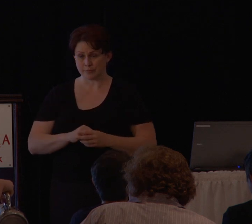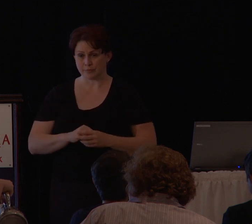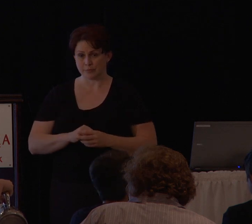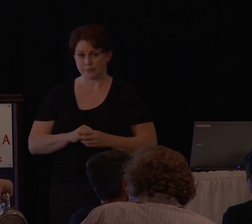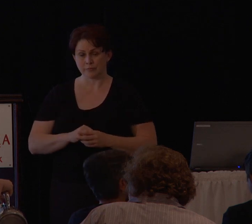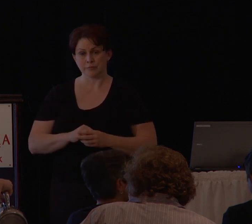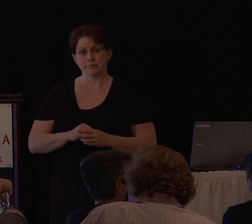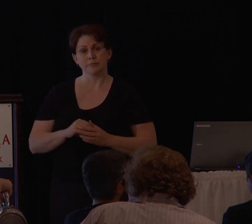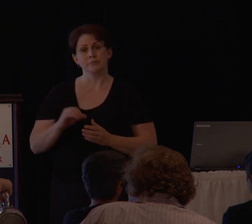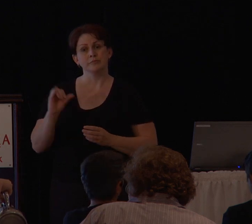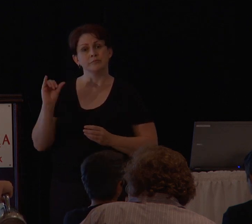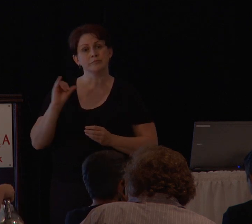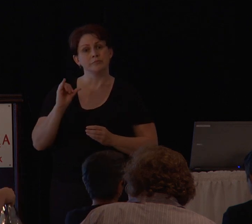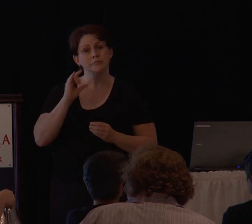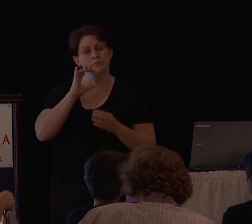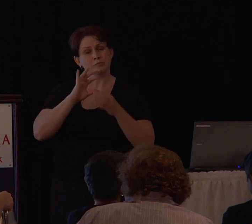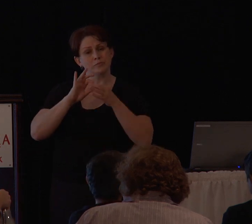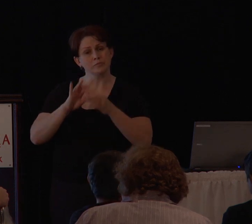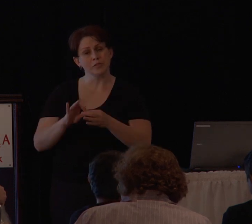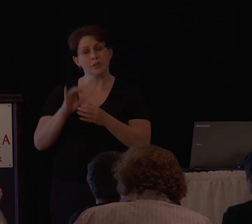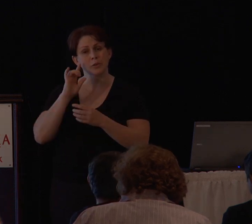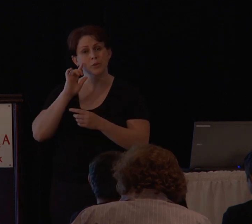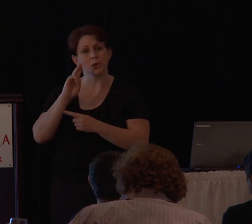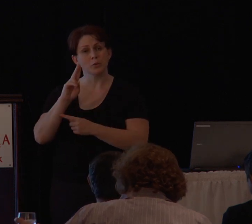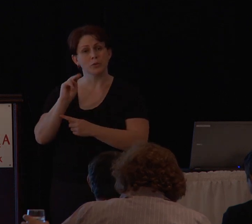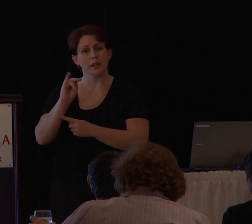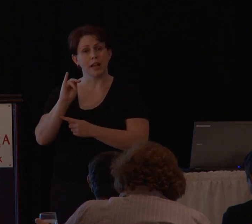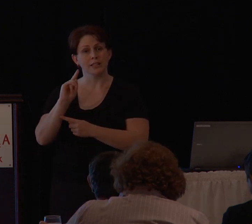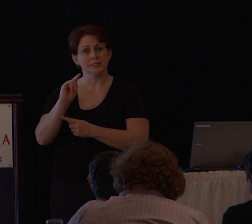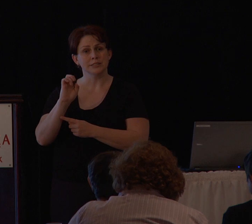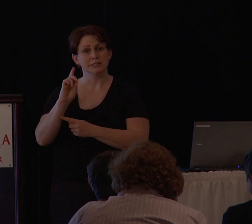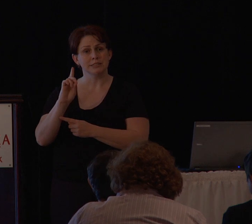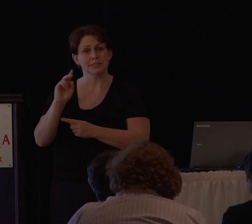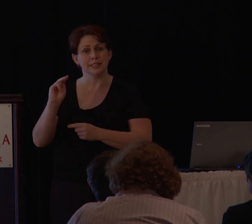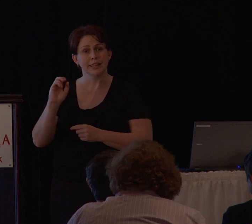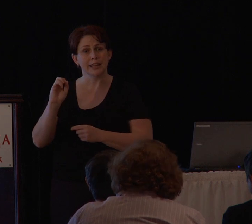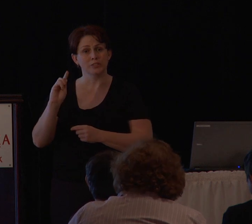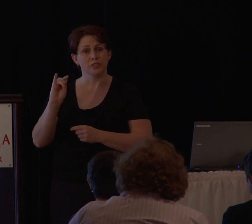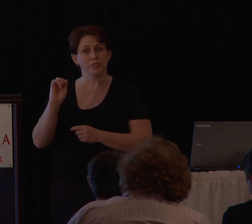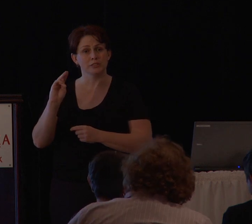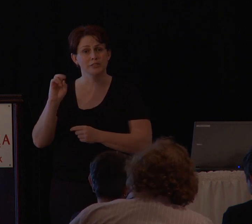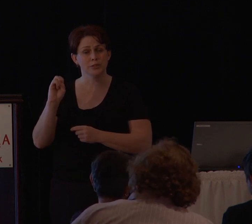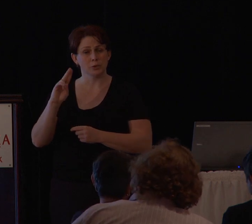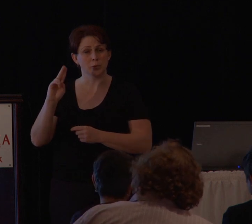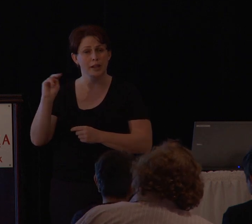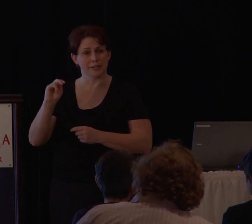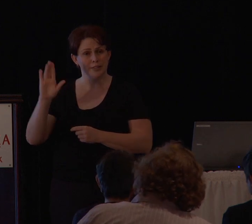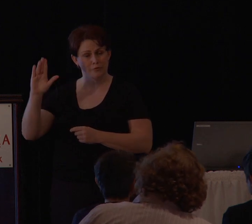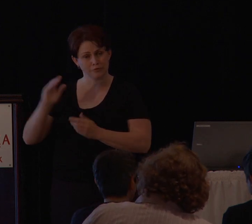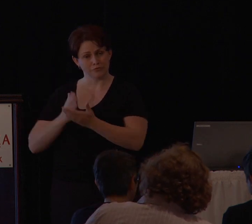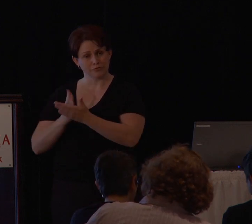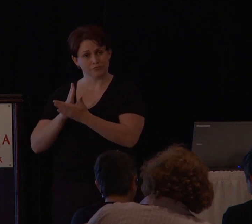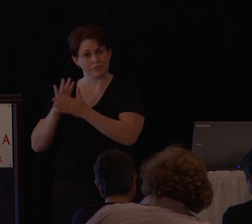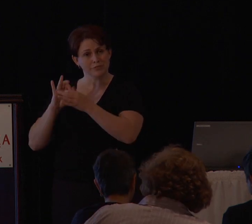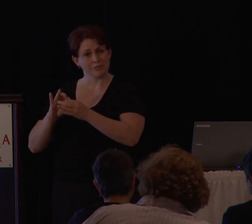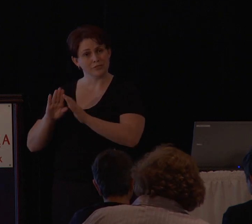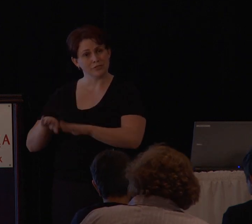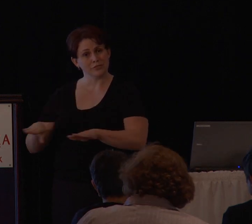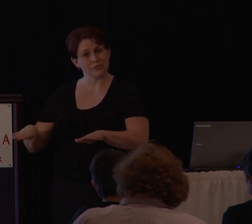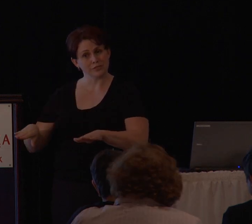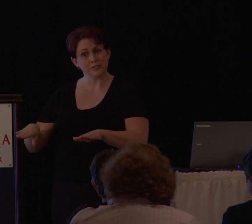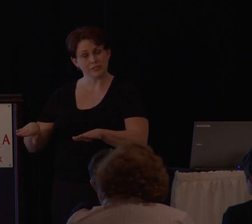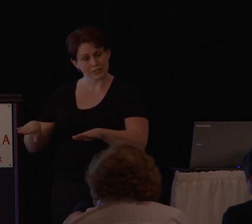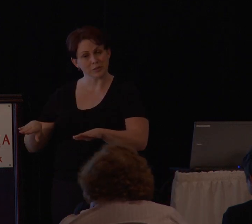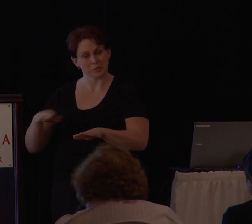UN Convention on Rights of the Child, which stipulates that all children should enjoy a full and decent life in conditions